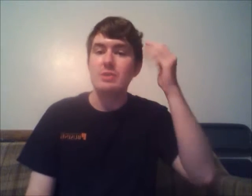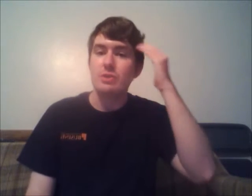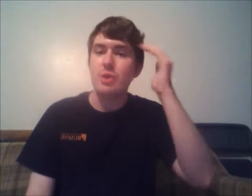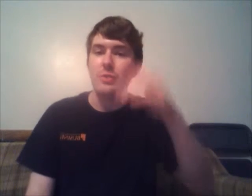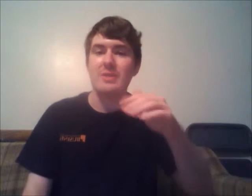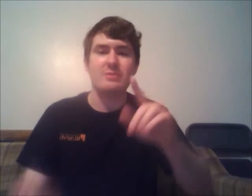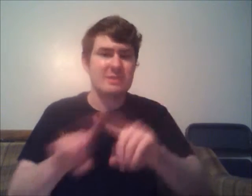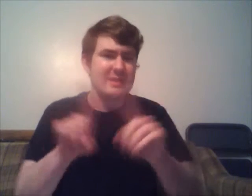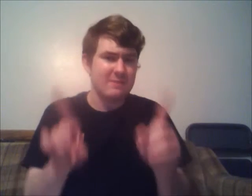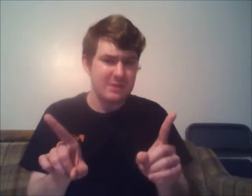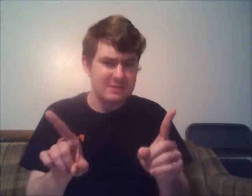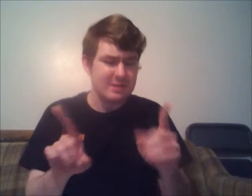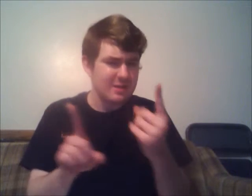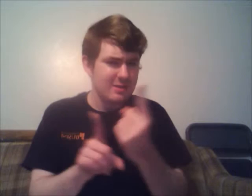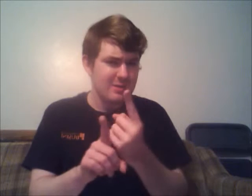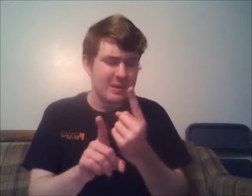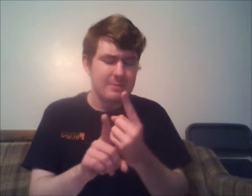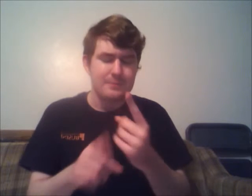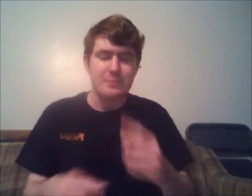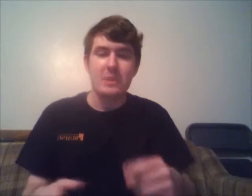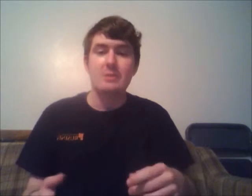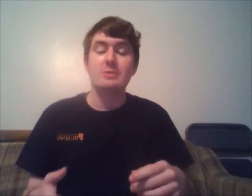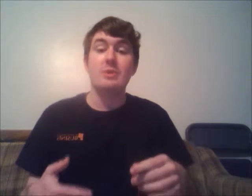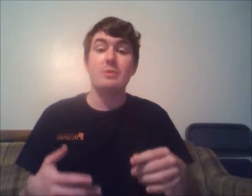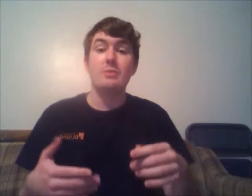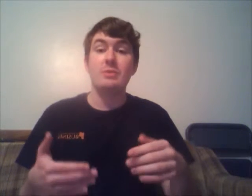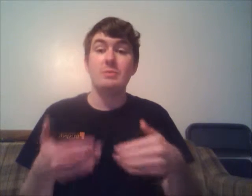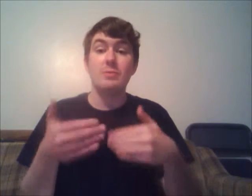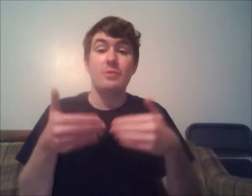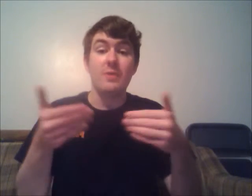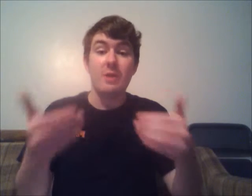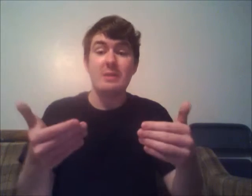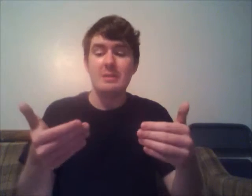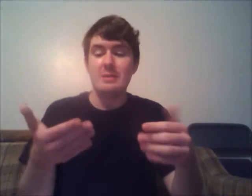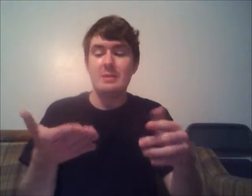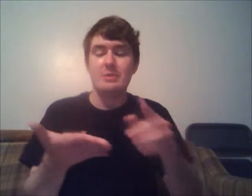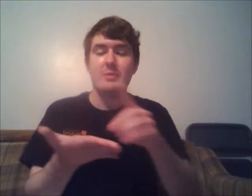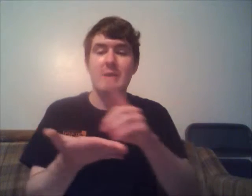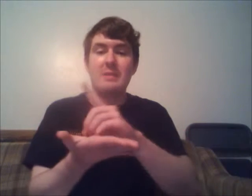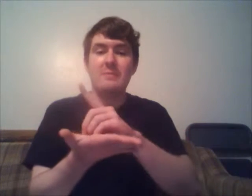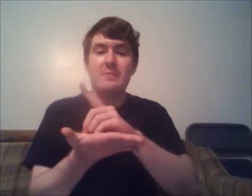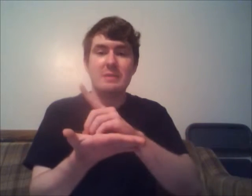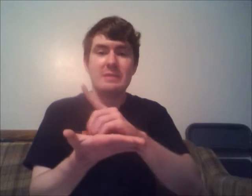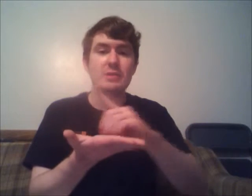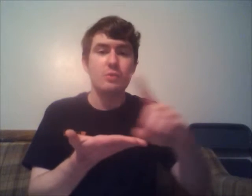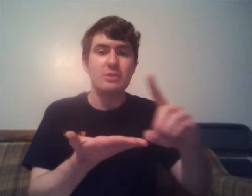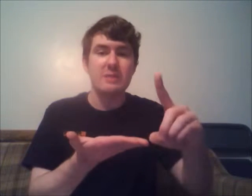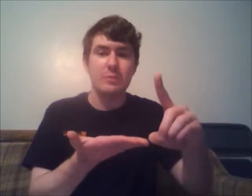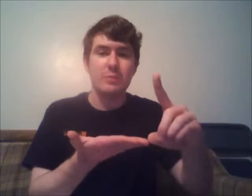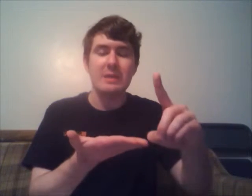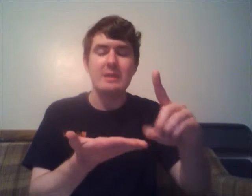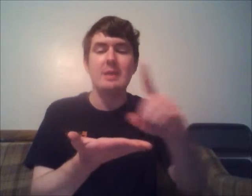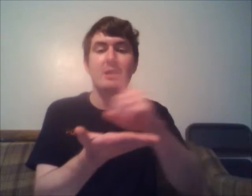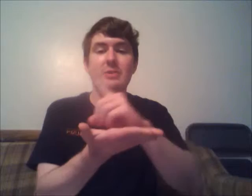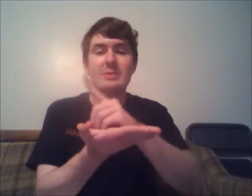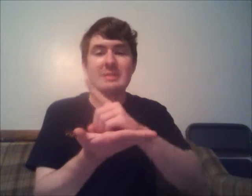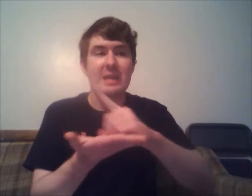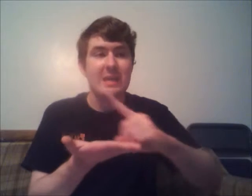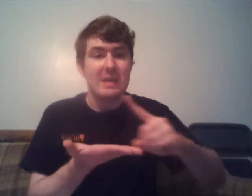know that there's a difference, right? So to move on, you have, this is the sign for week. You can say